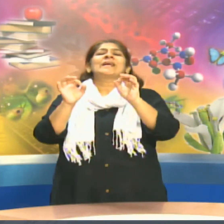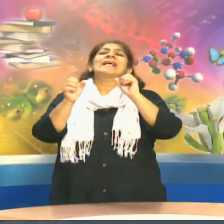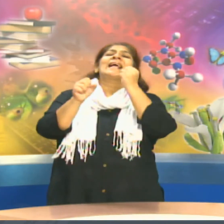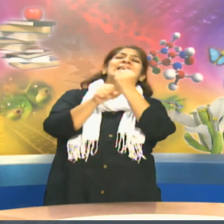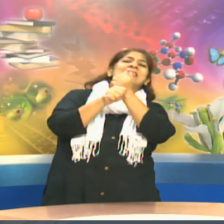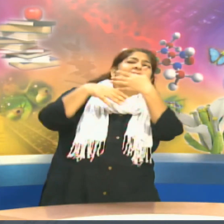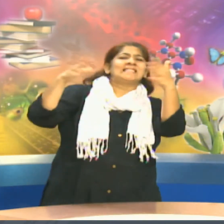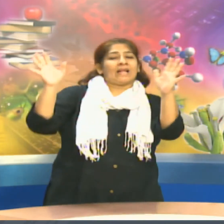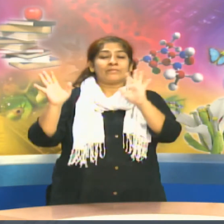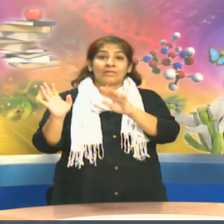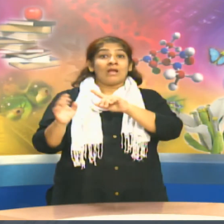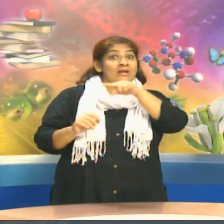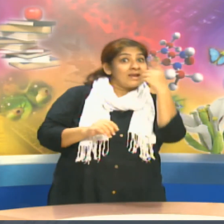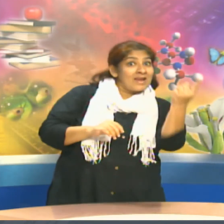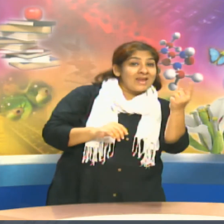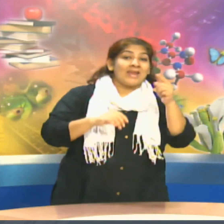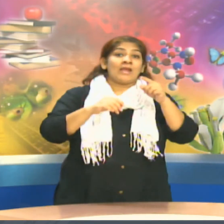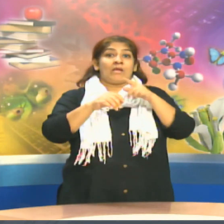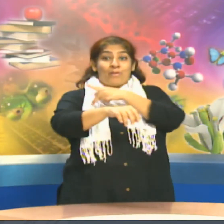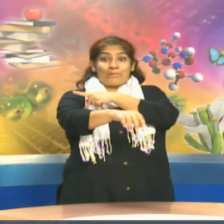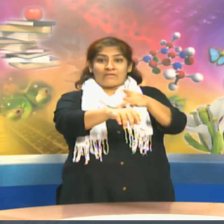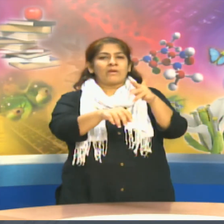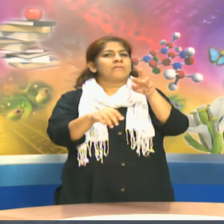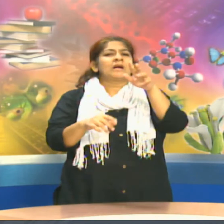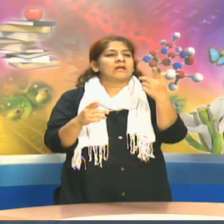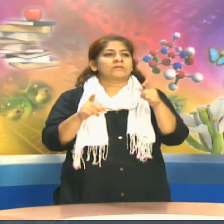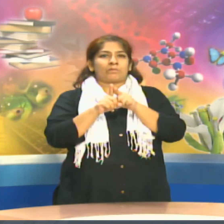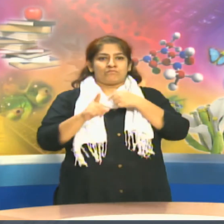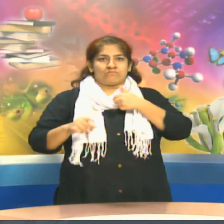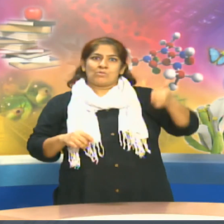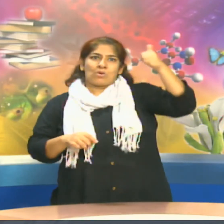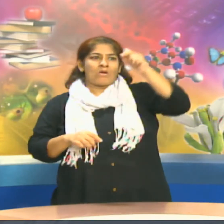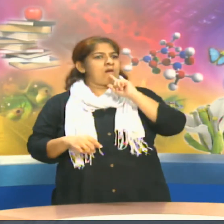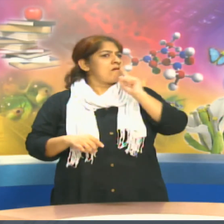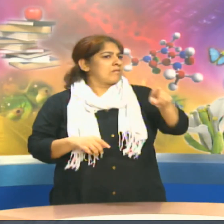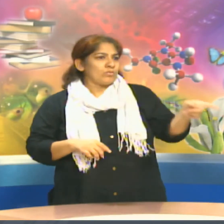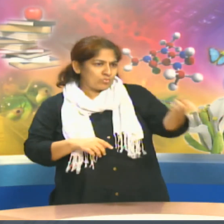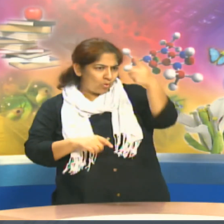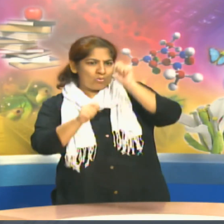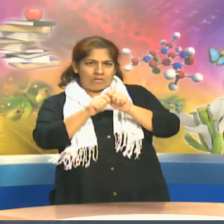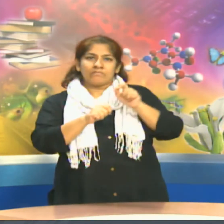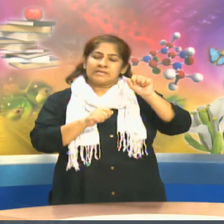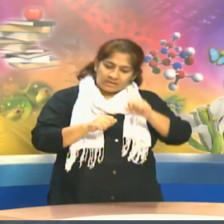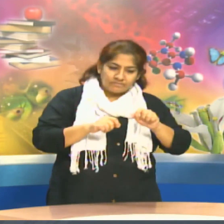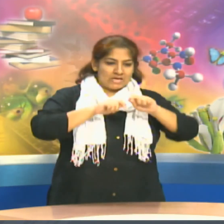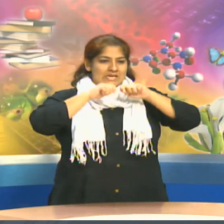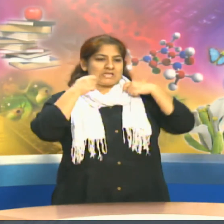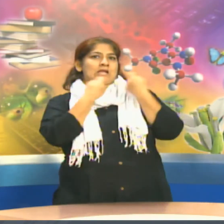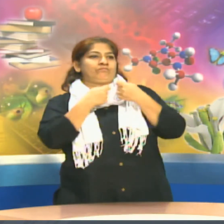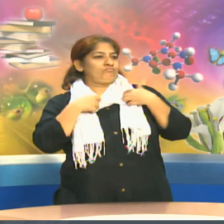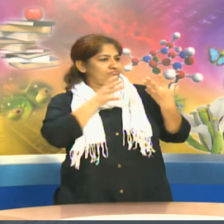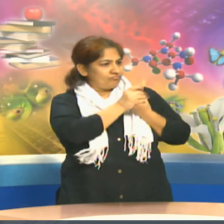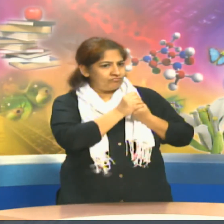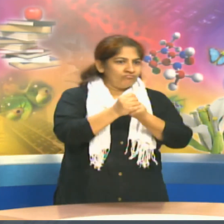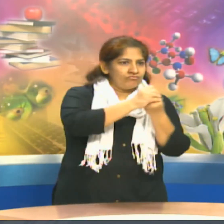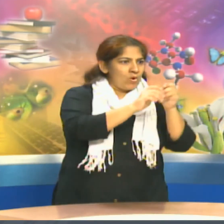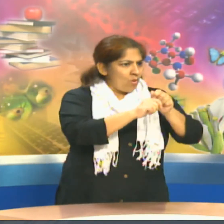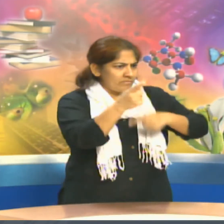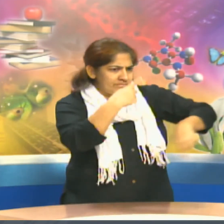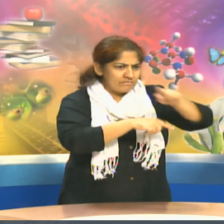and the other way is informal, which is not very professional. Like normally we communicate and we